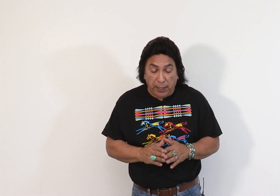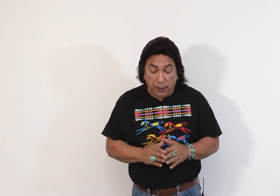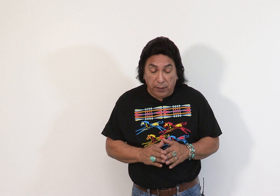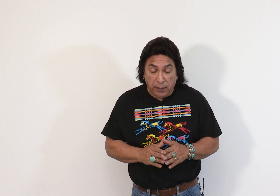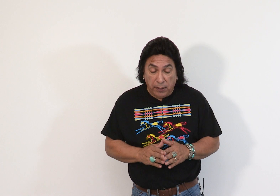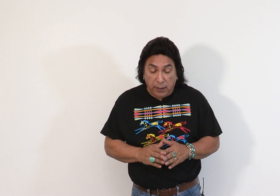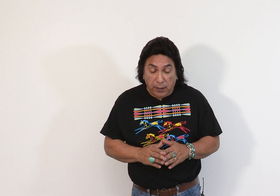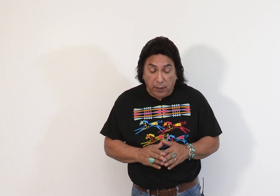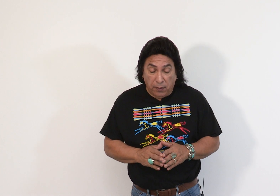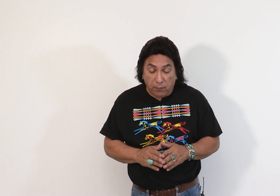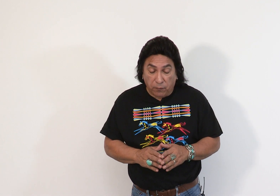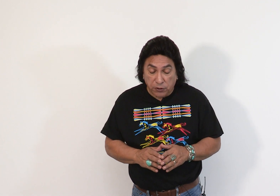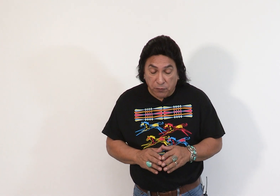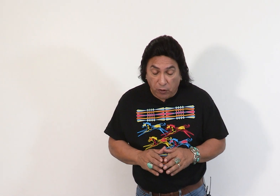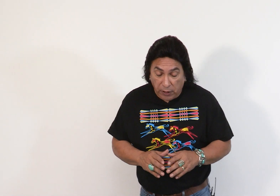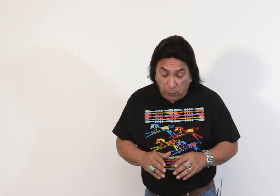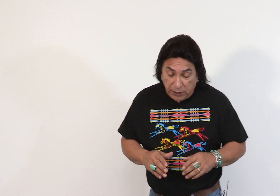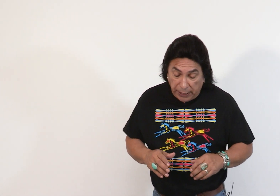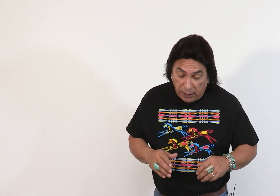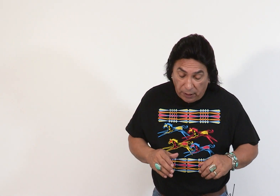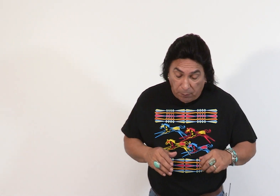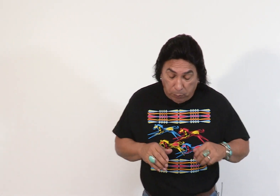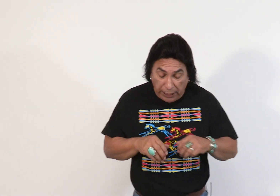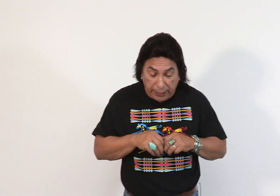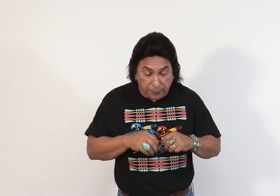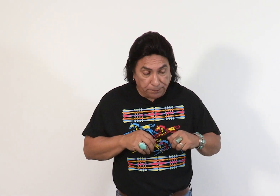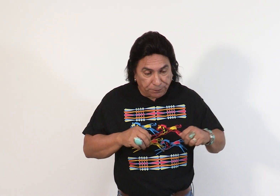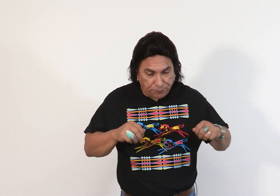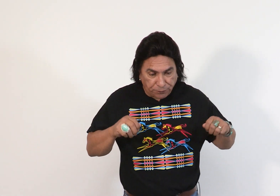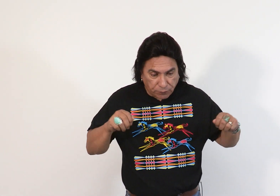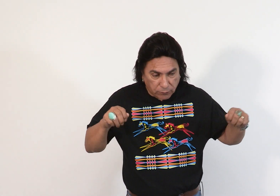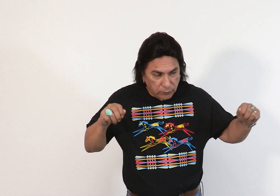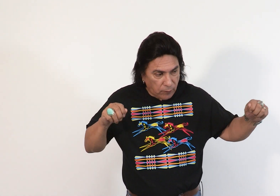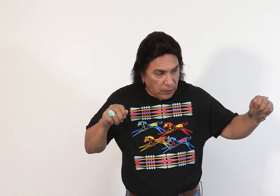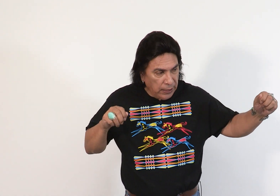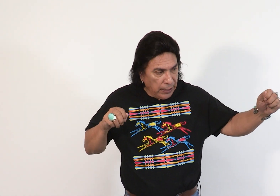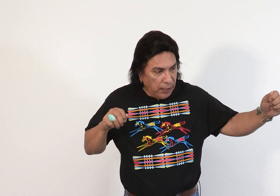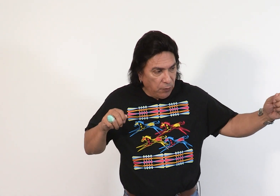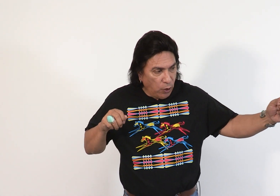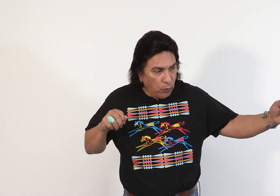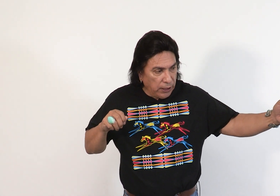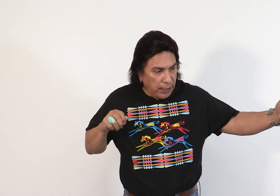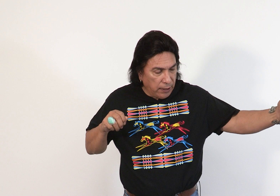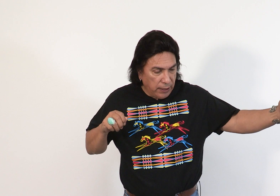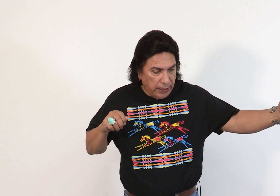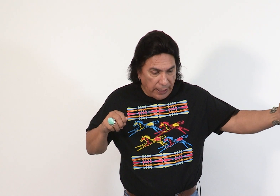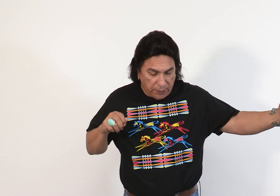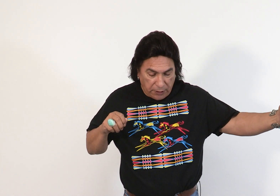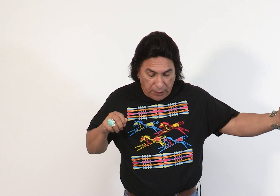bed? First of all, they would take a blanket. They would hold it out to